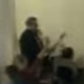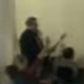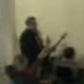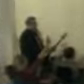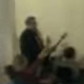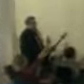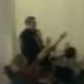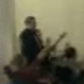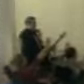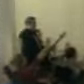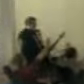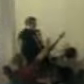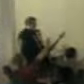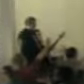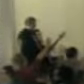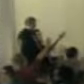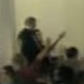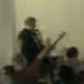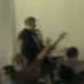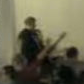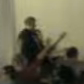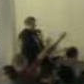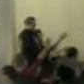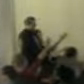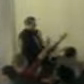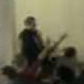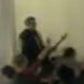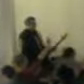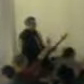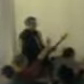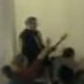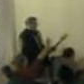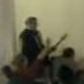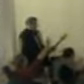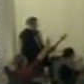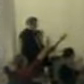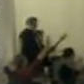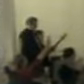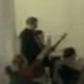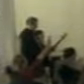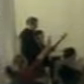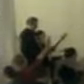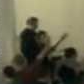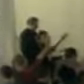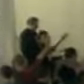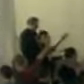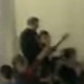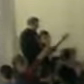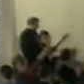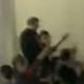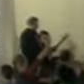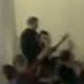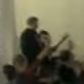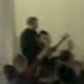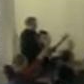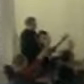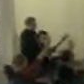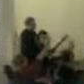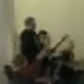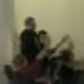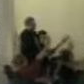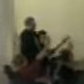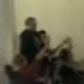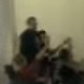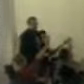can't handle. If you need the Holy Ghost, just raise your hands. Begin to worship Him. Begin to